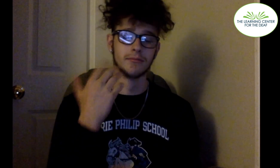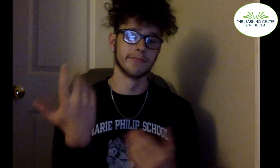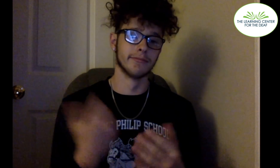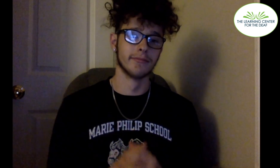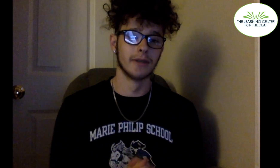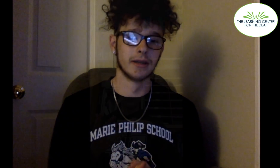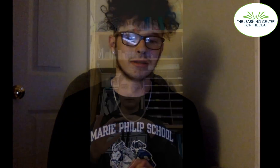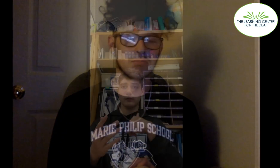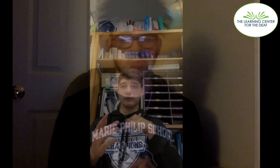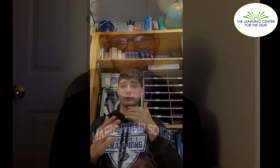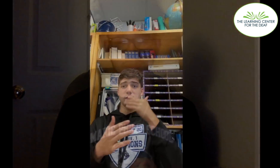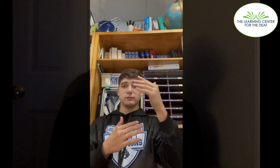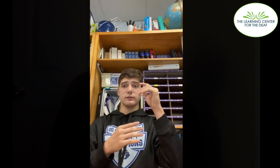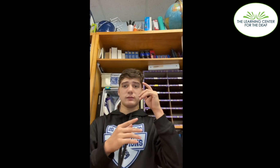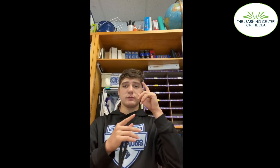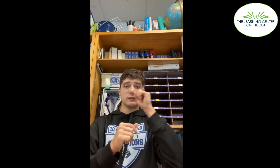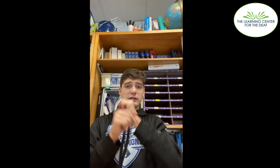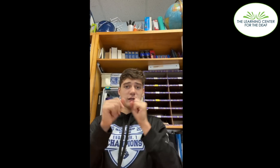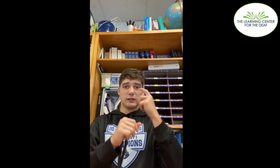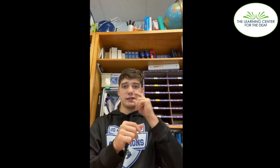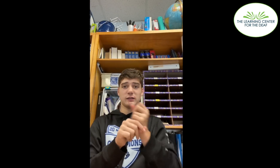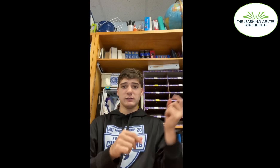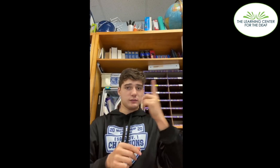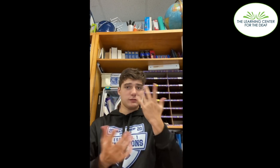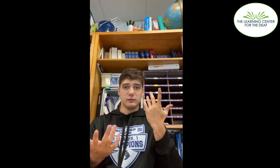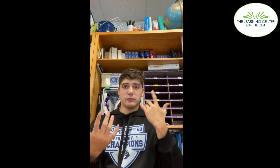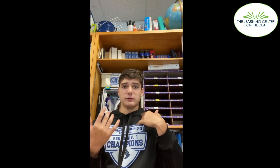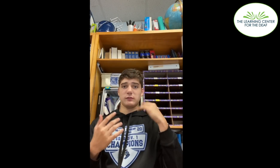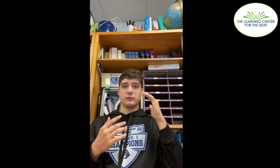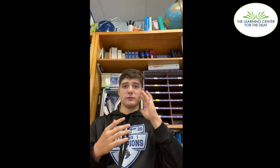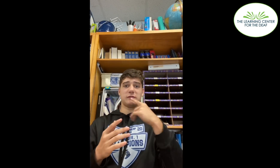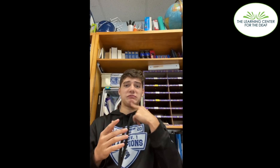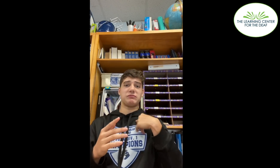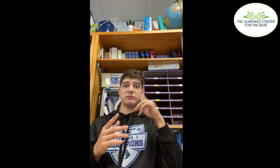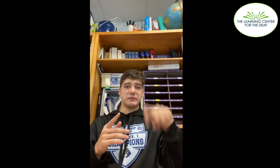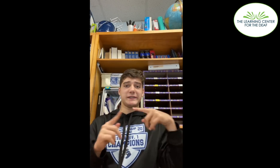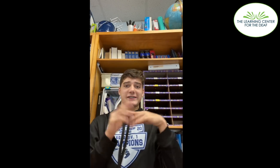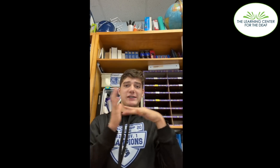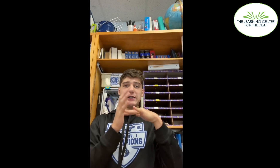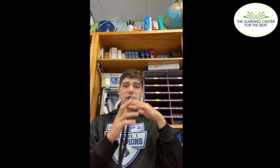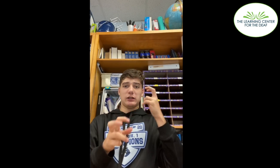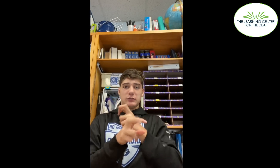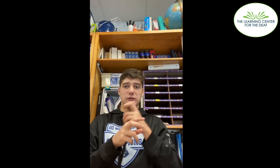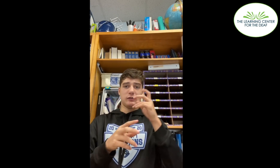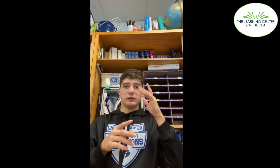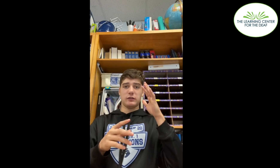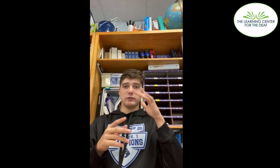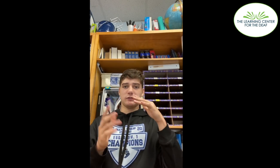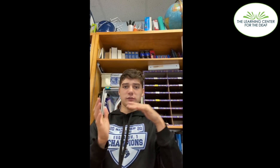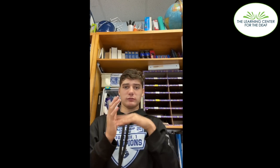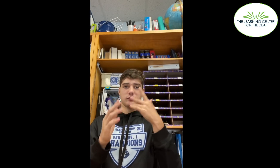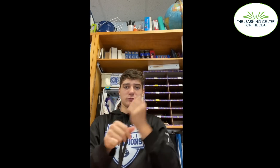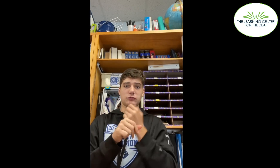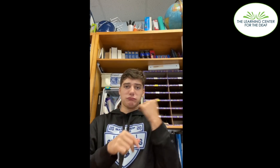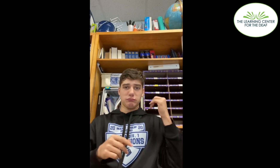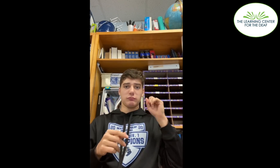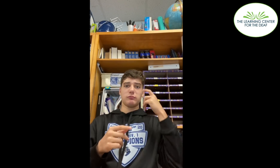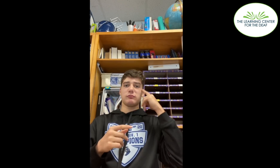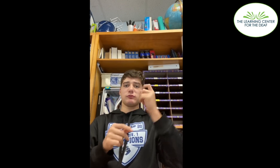next year. I would say our strategy for next year is we need to study hard, study to get better, so that we can do